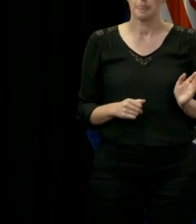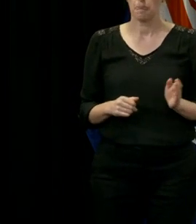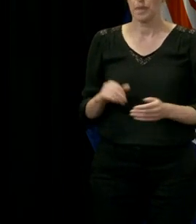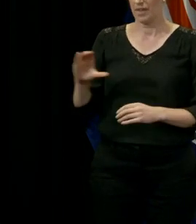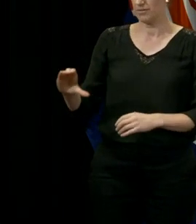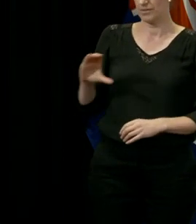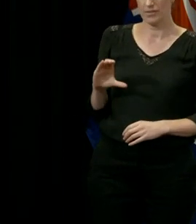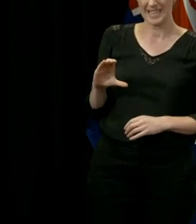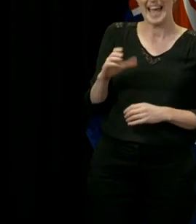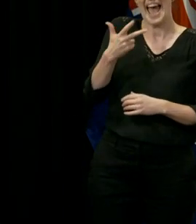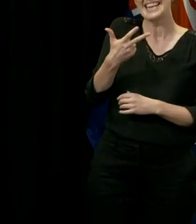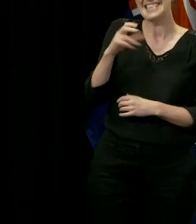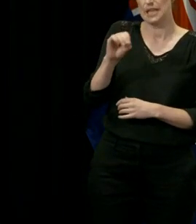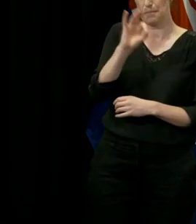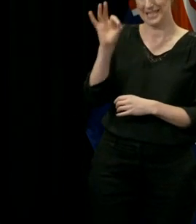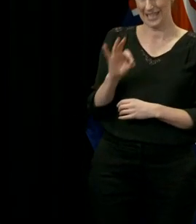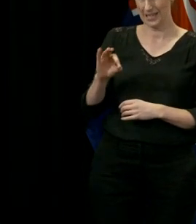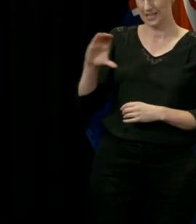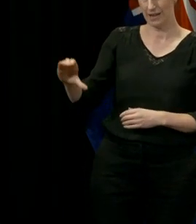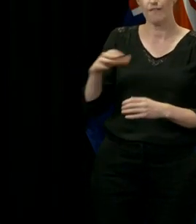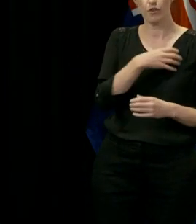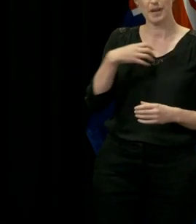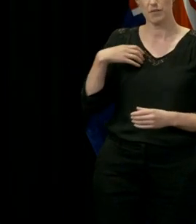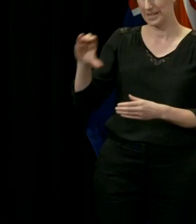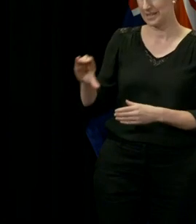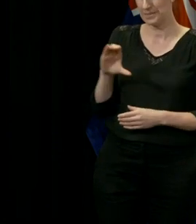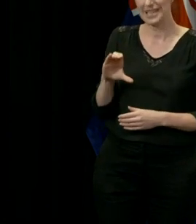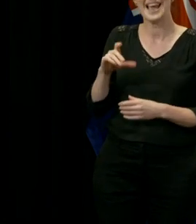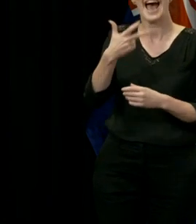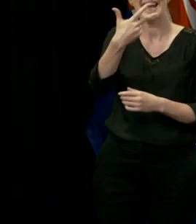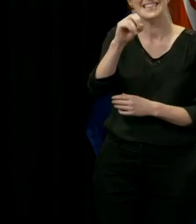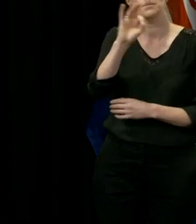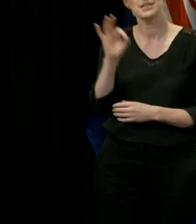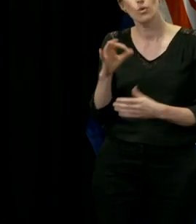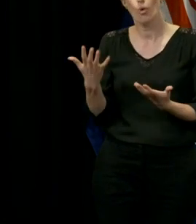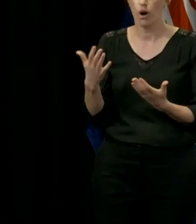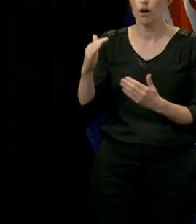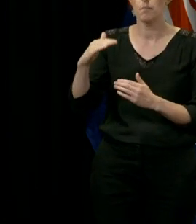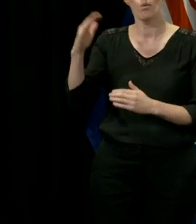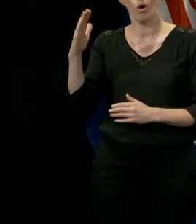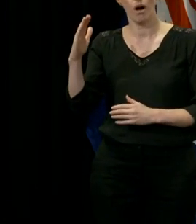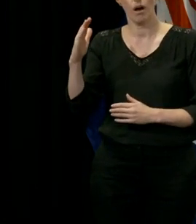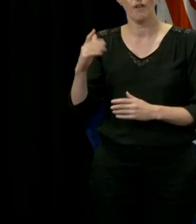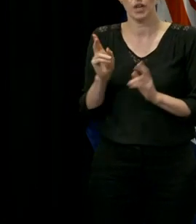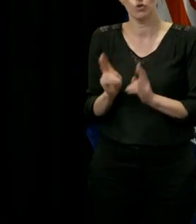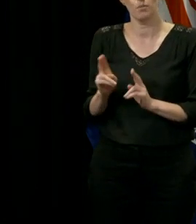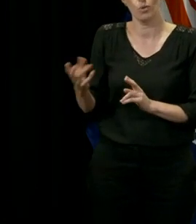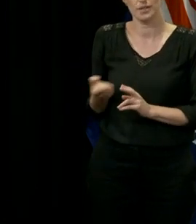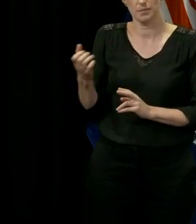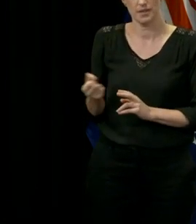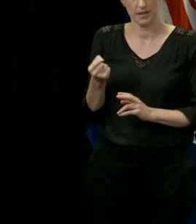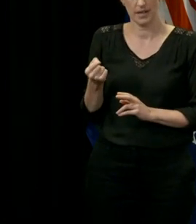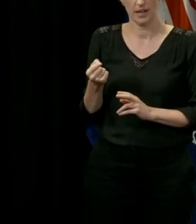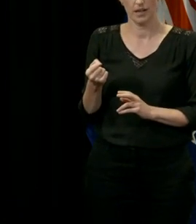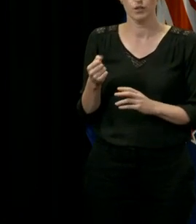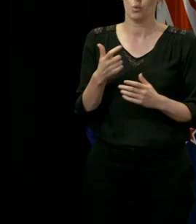at 80% of their salary, which generally speaking is above that level, or more, that's right, which is generally speaking above that level at